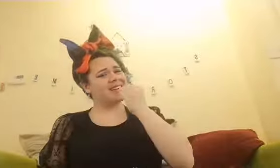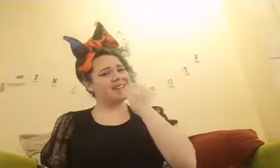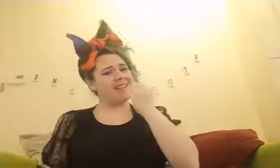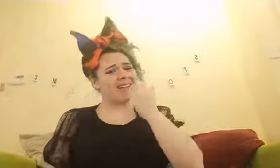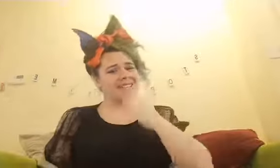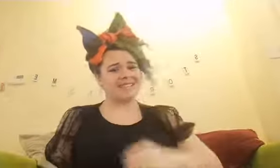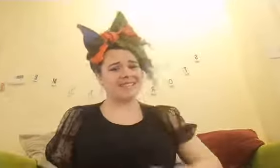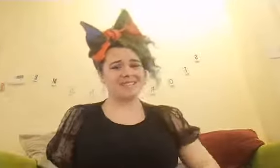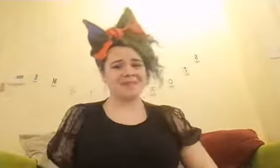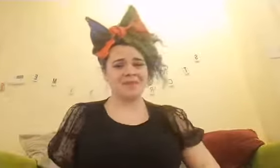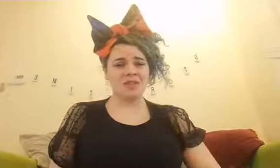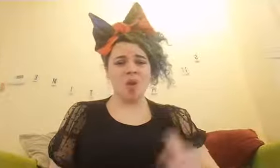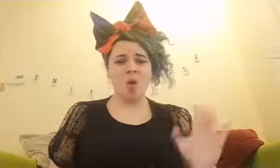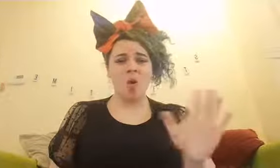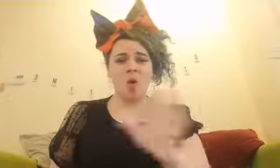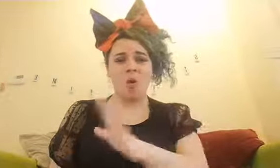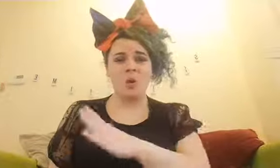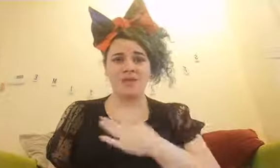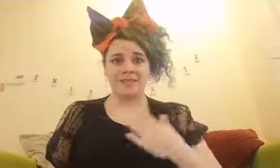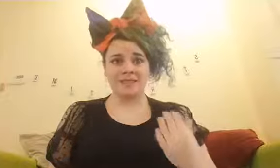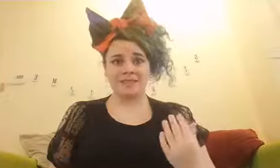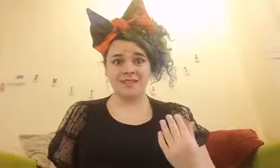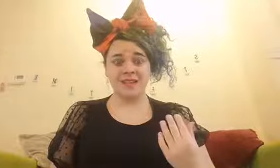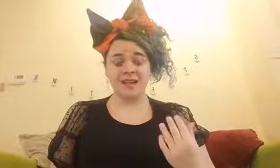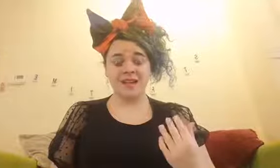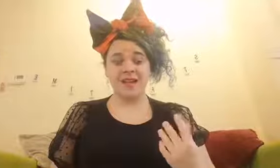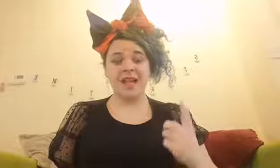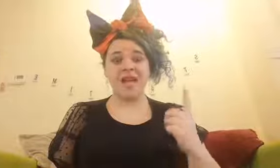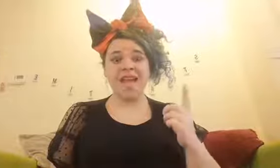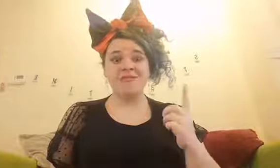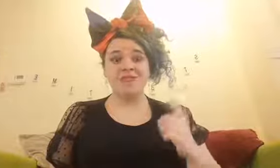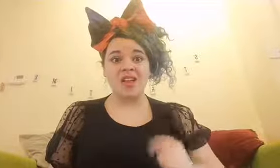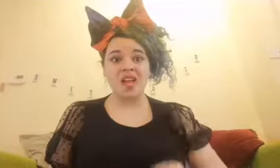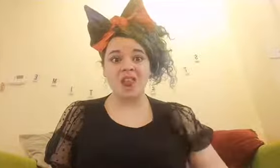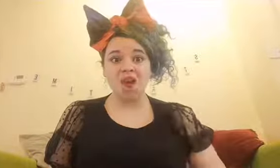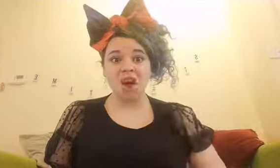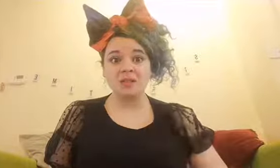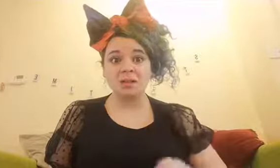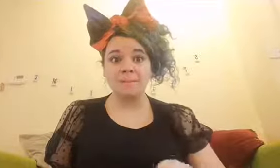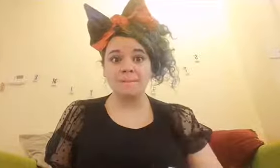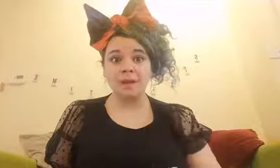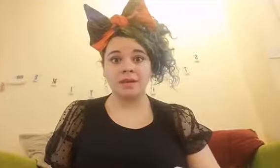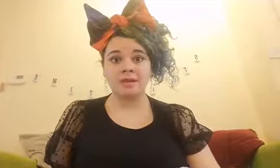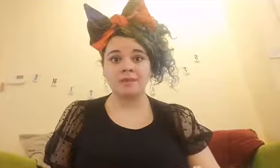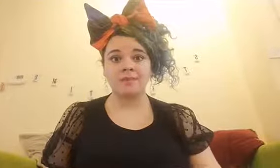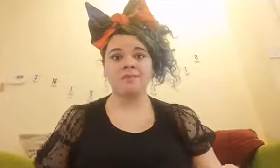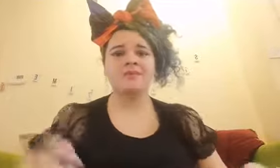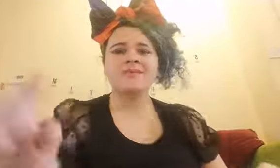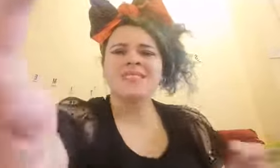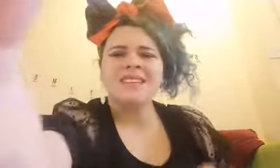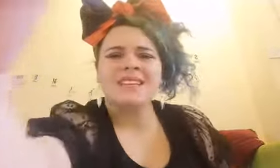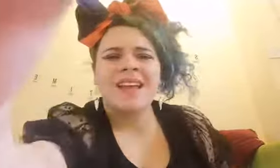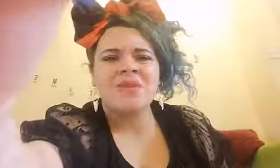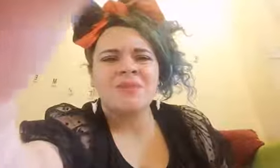he ate it, all of it, every last bite. Now,